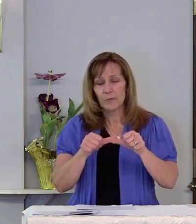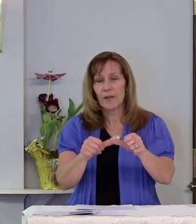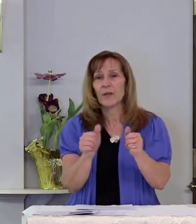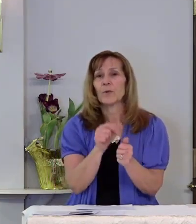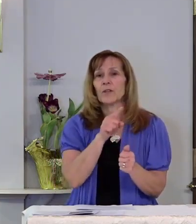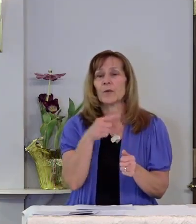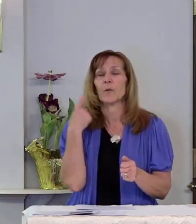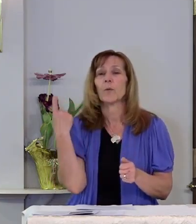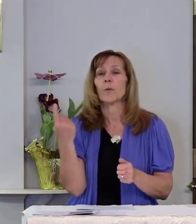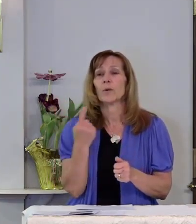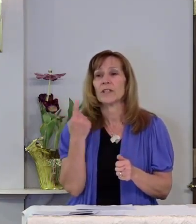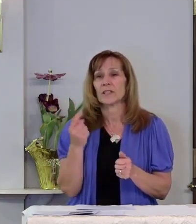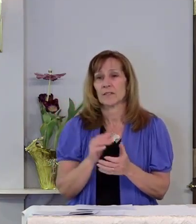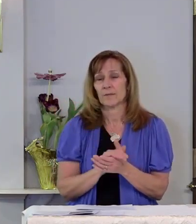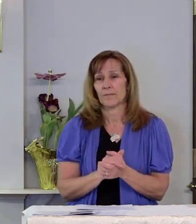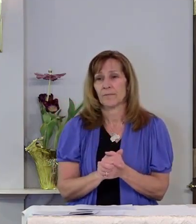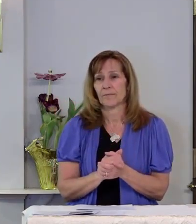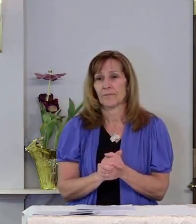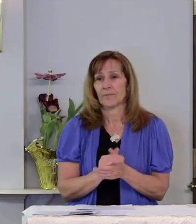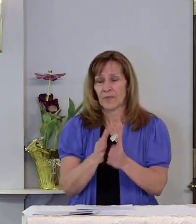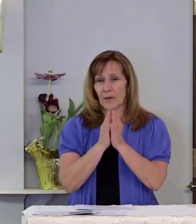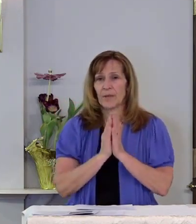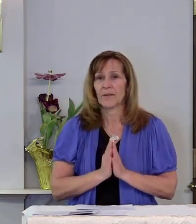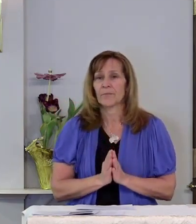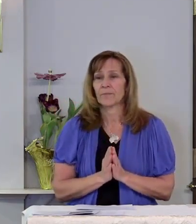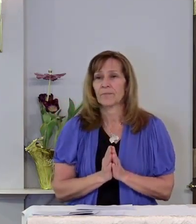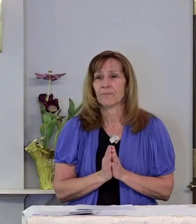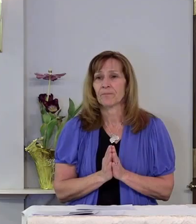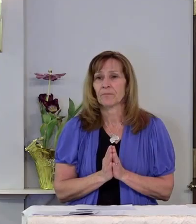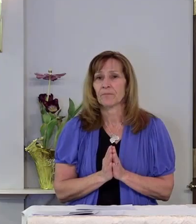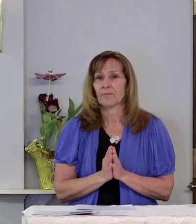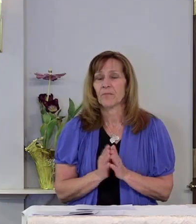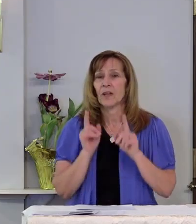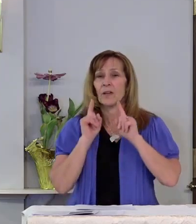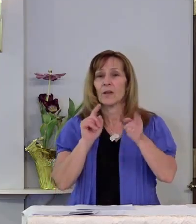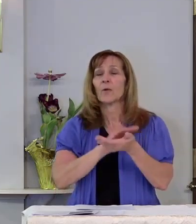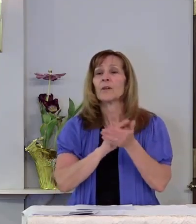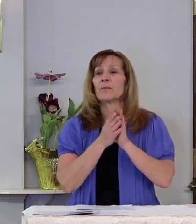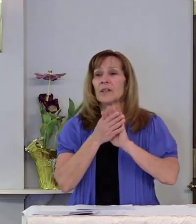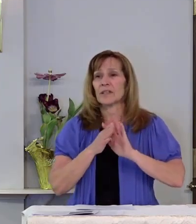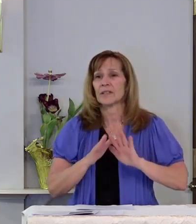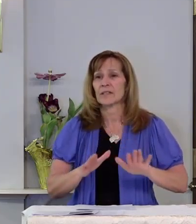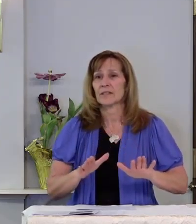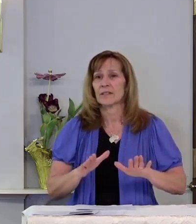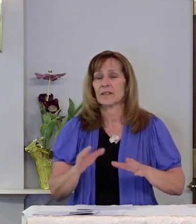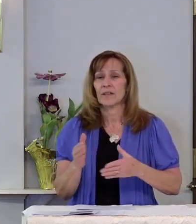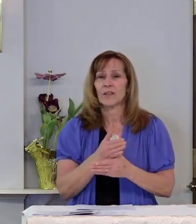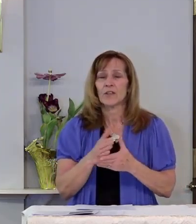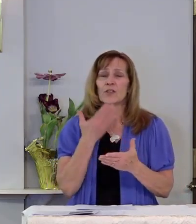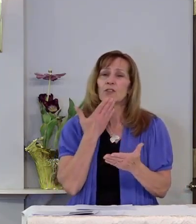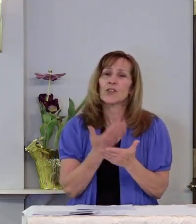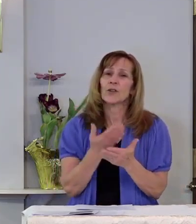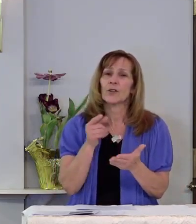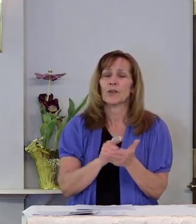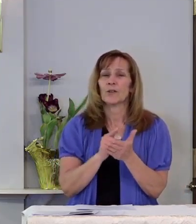We give you thanks, O God, that you make your home with us, bringing heaven to earth in this holy